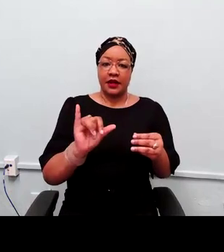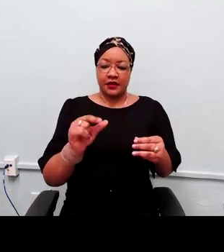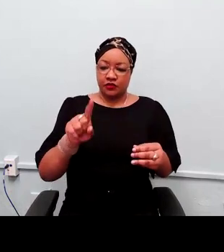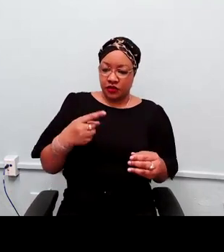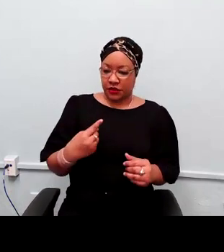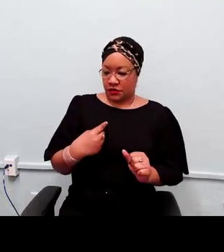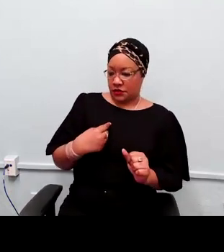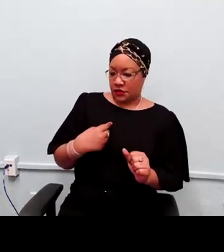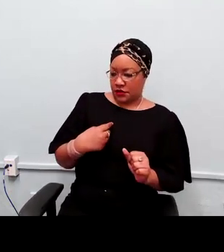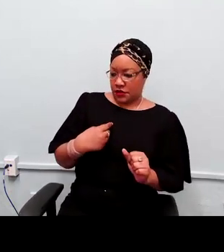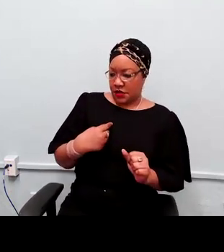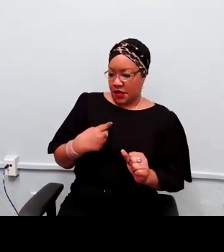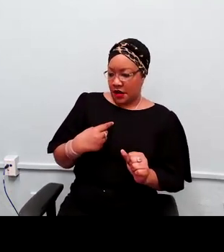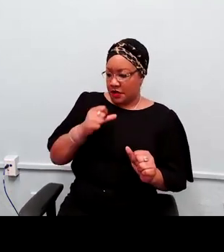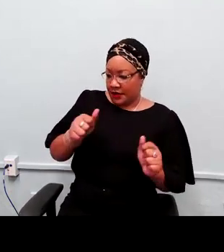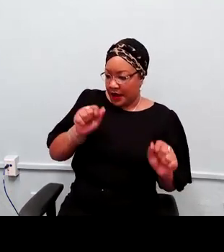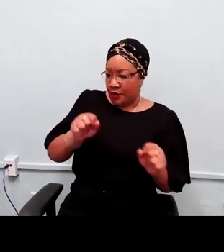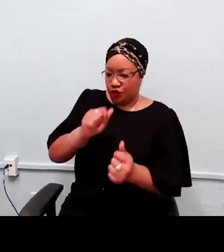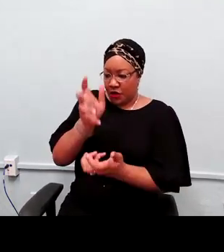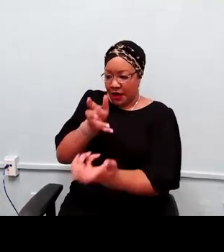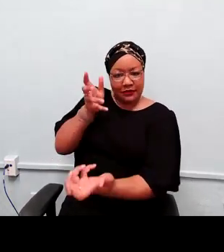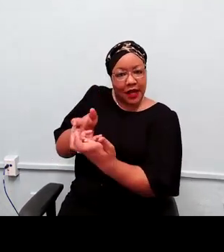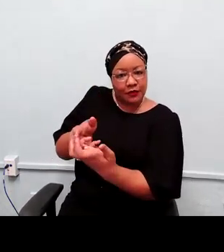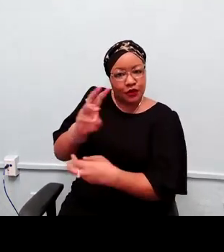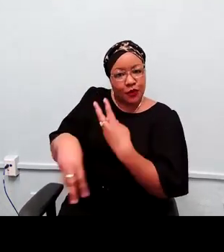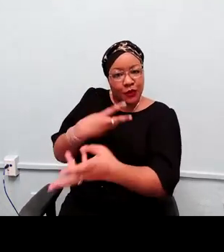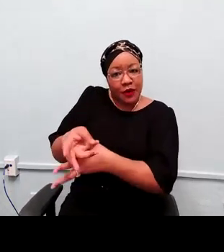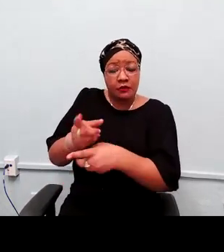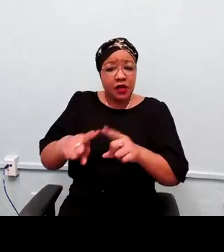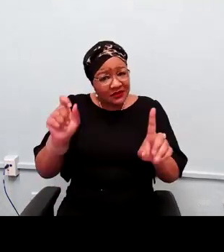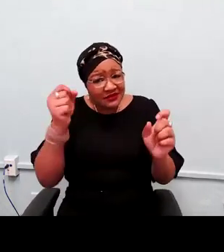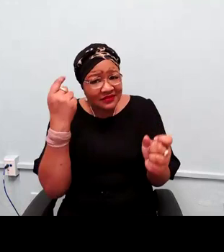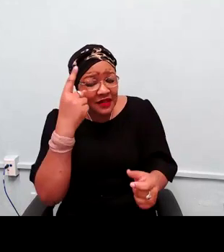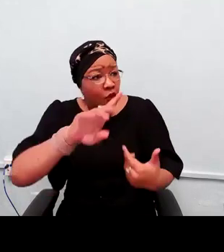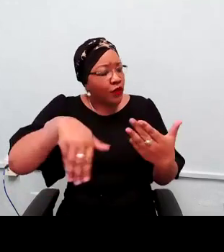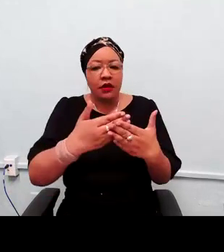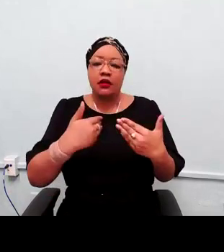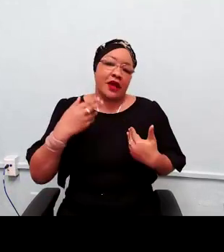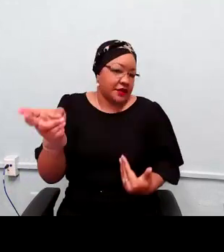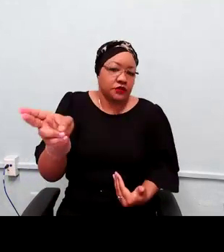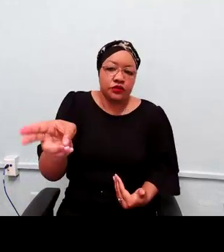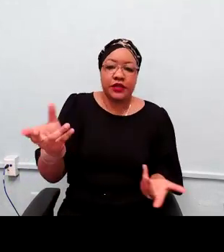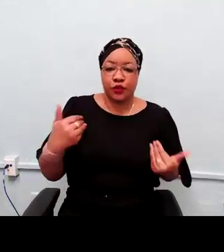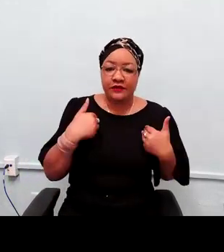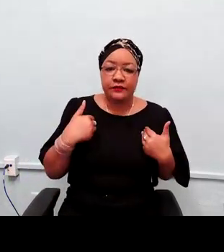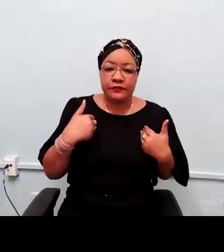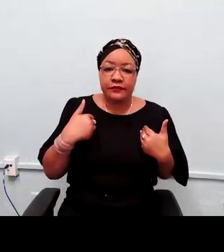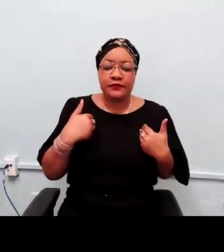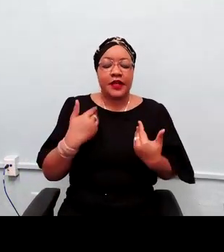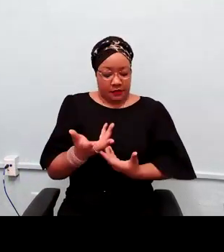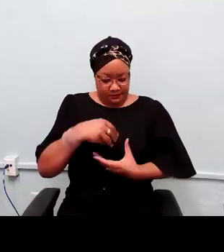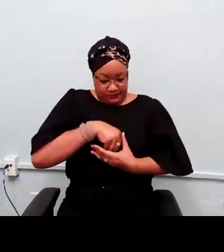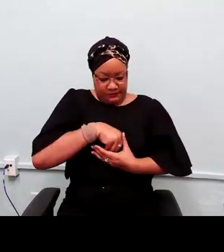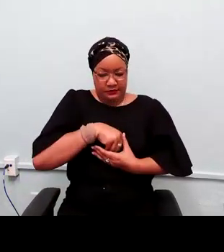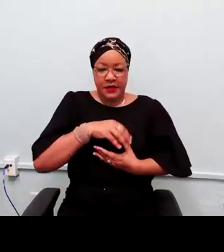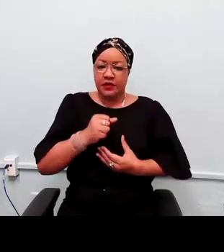on the streets. But the truth is that we all have histories, right? We all come from places, and there's worlds of reasons